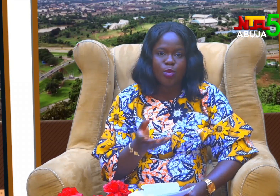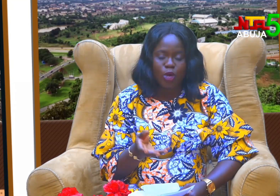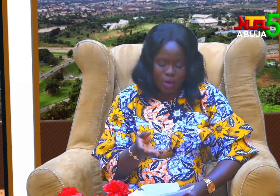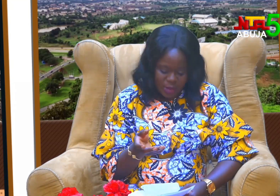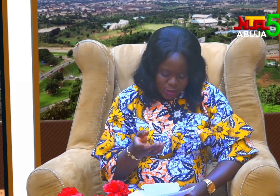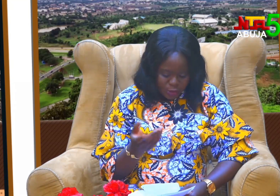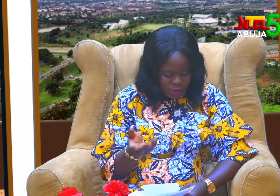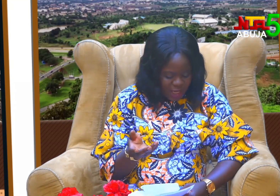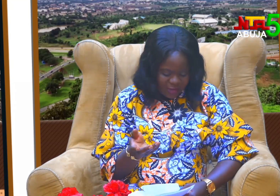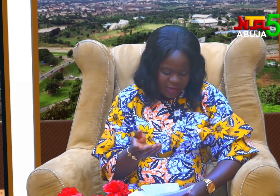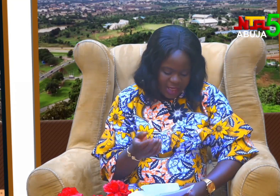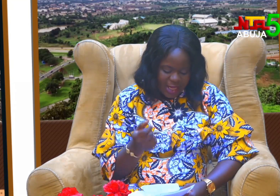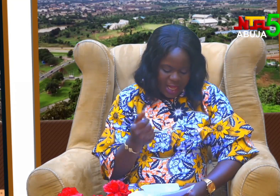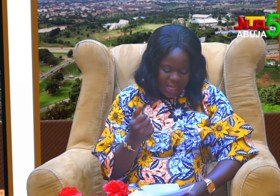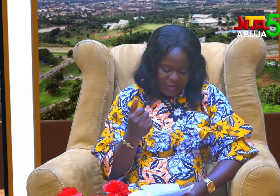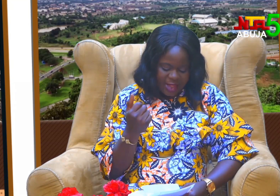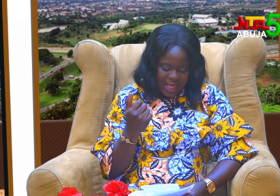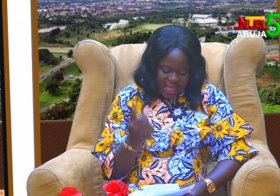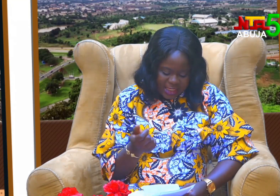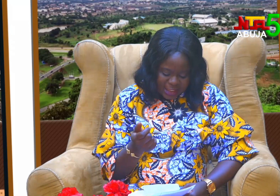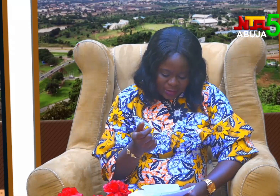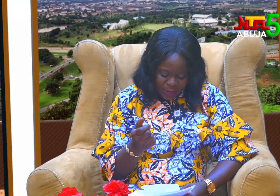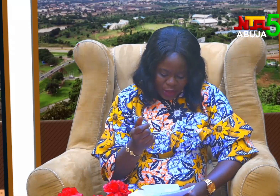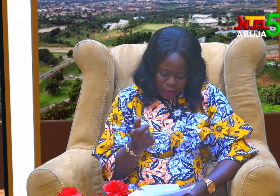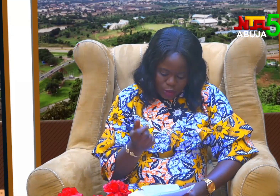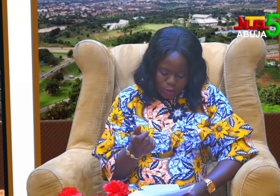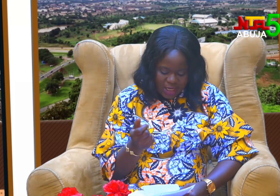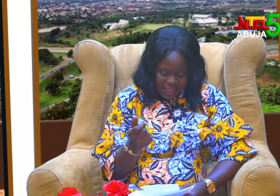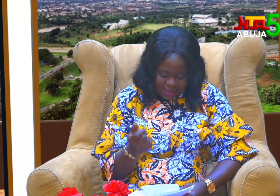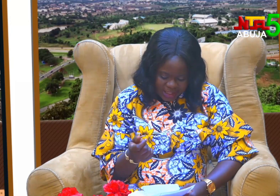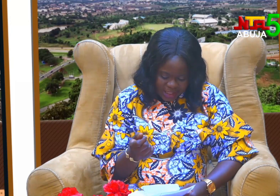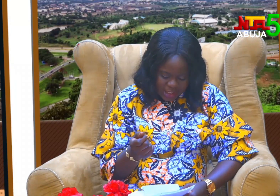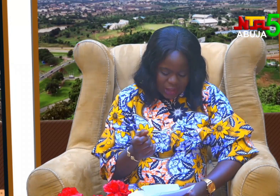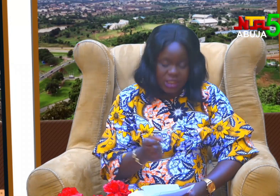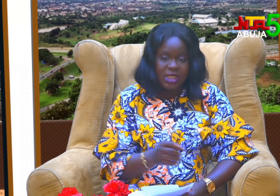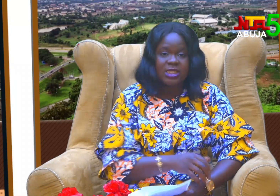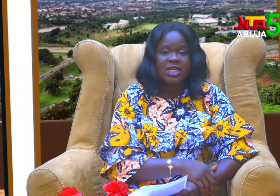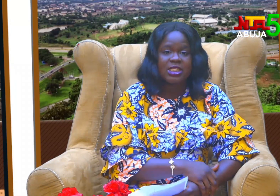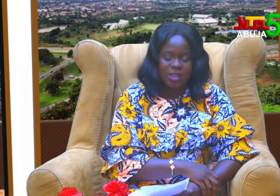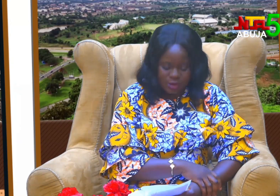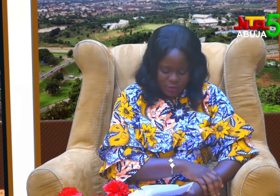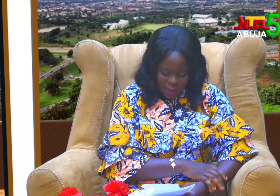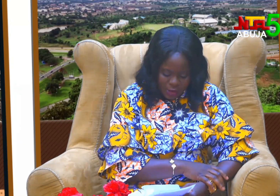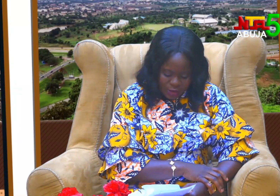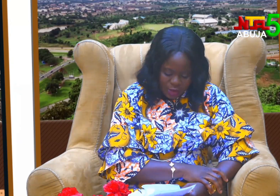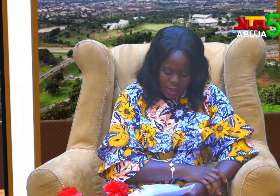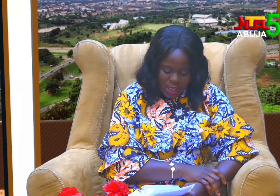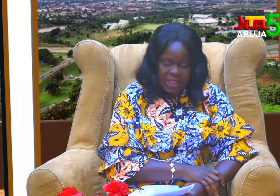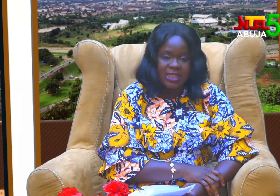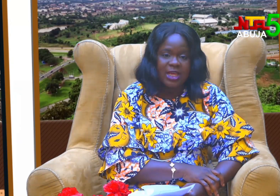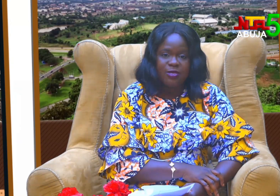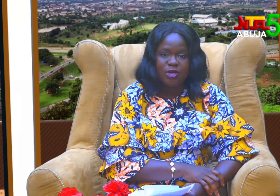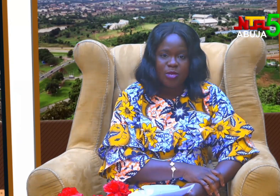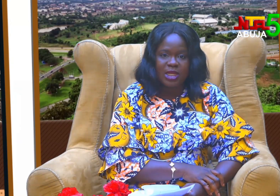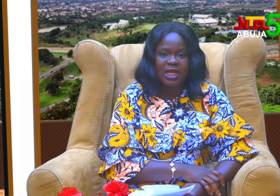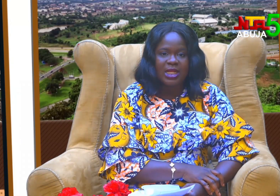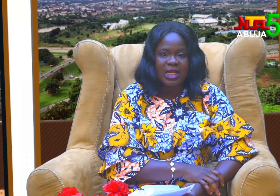more about it. Who do I have here? I have Helen Beyoku Alafe. She is the Executive Director, Deaf Women